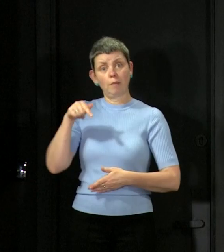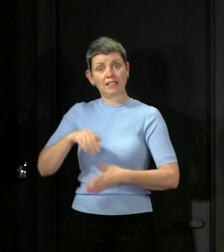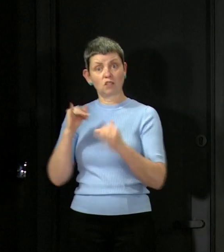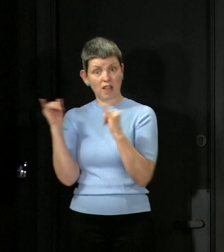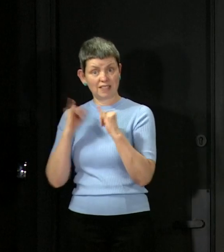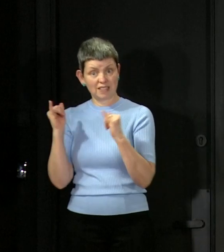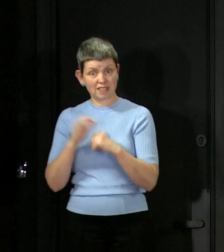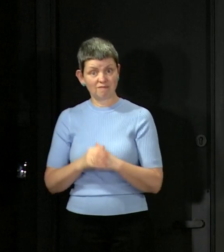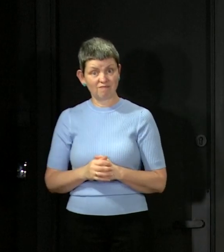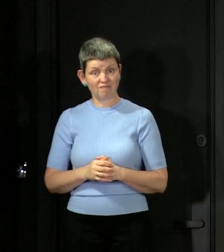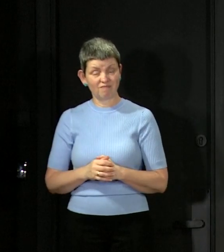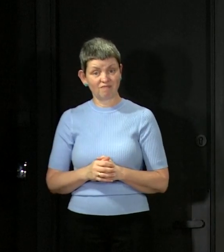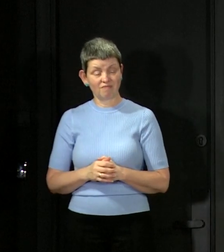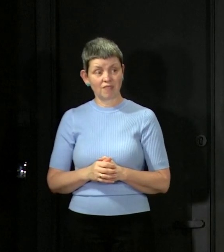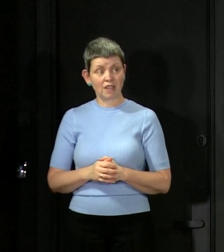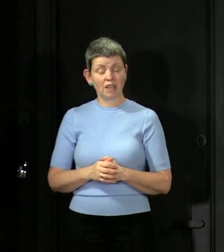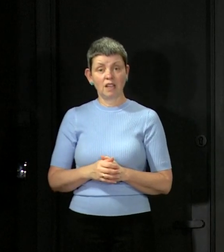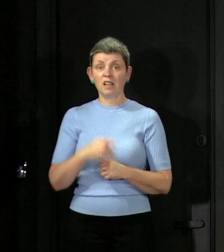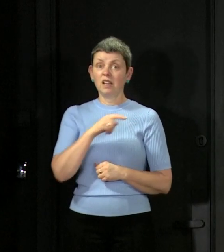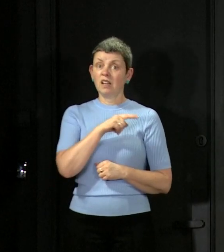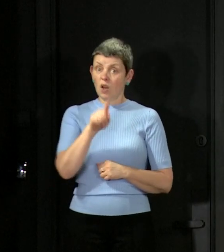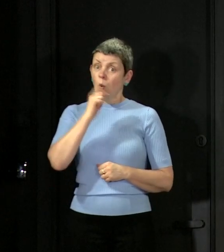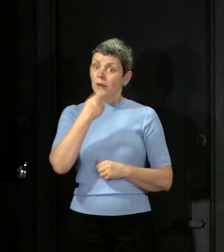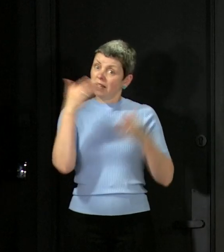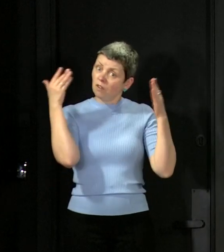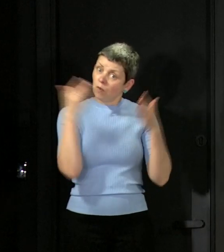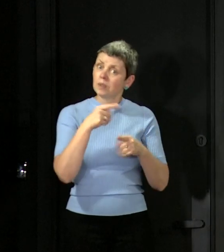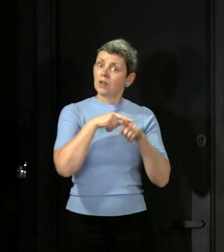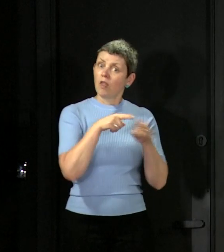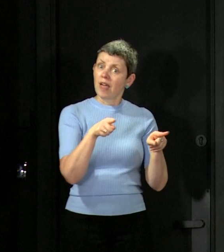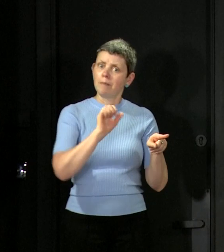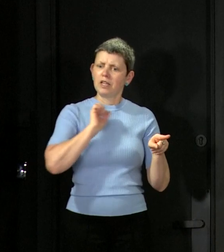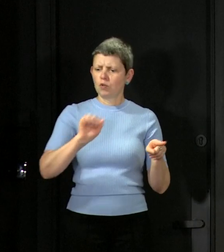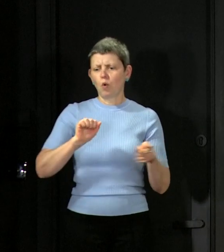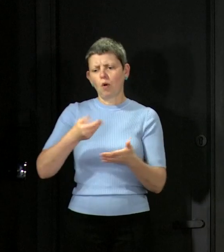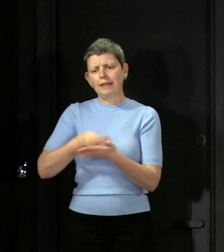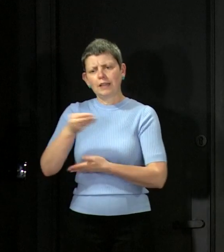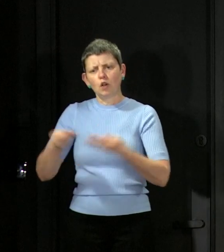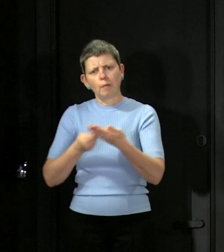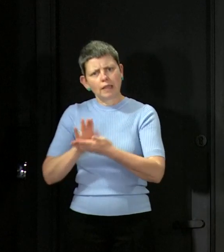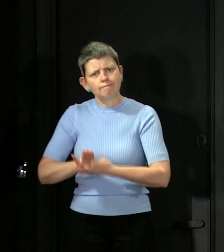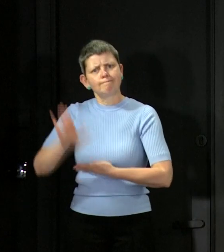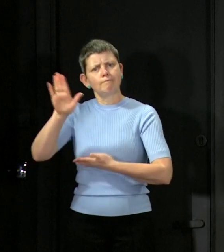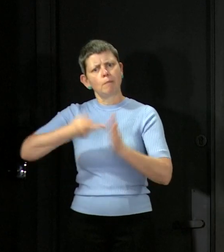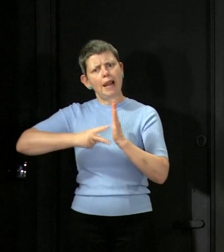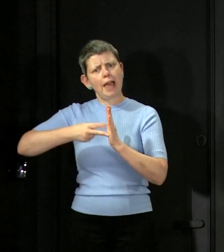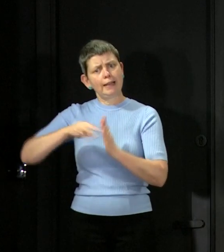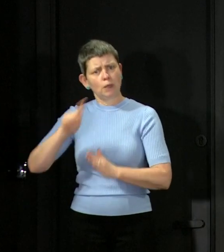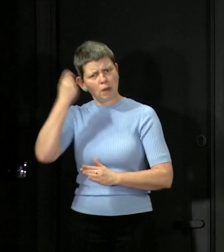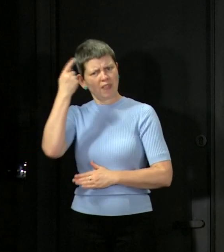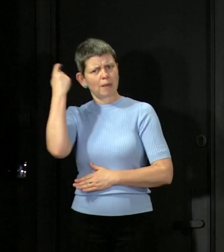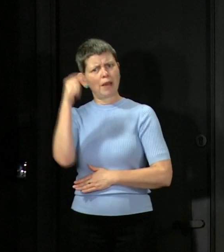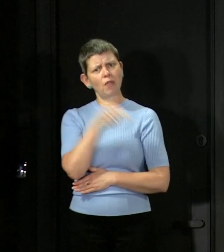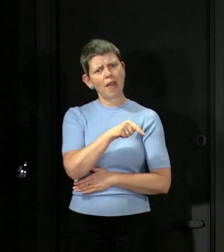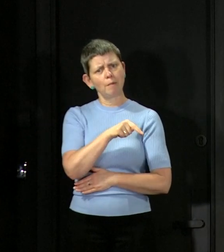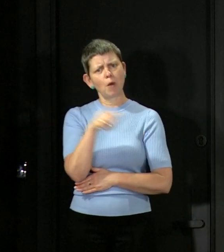I'm wondering, will this group be a particular focus of your economic recovery planning? What kind of support